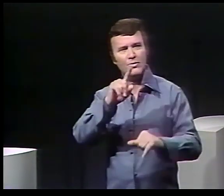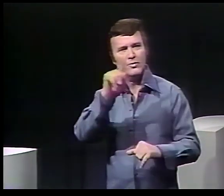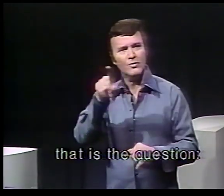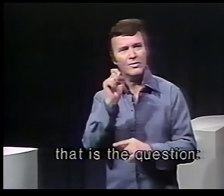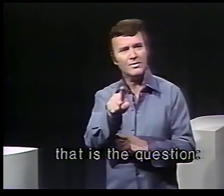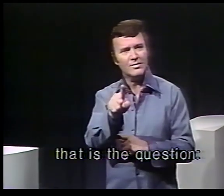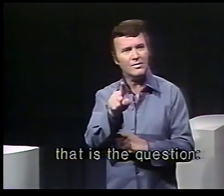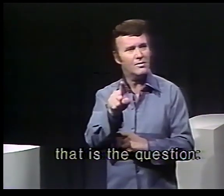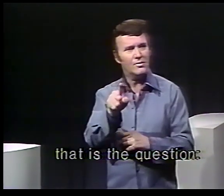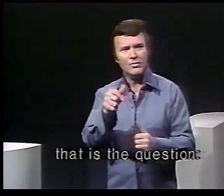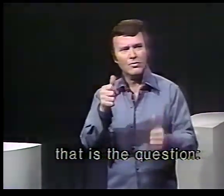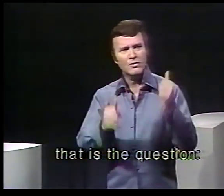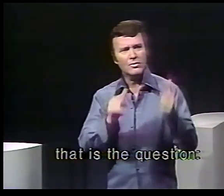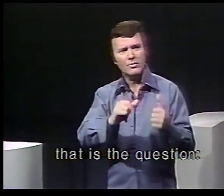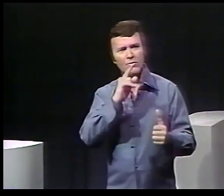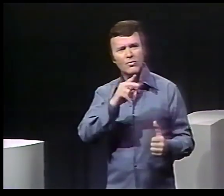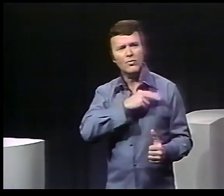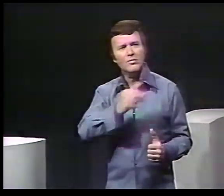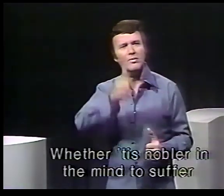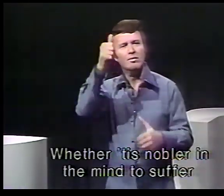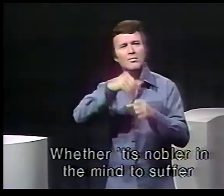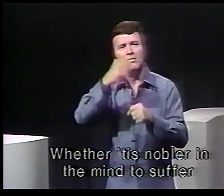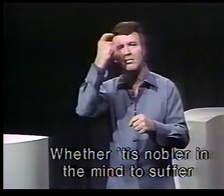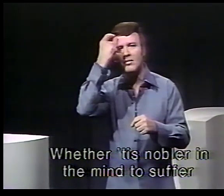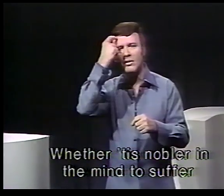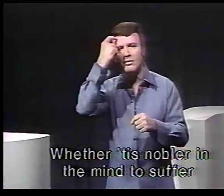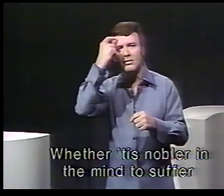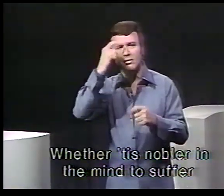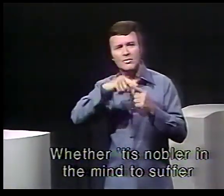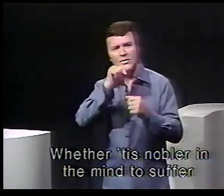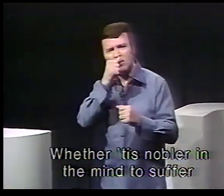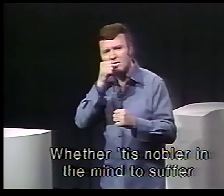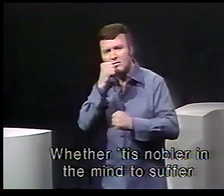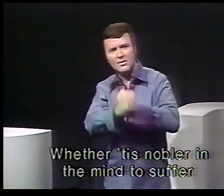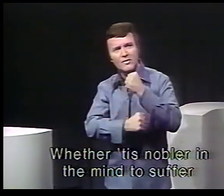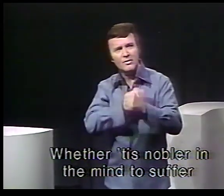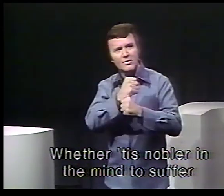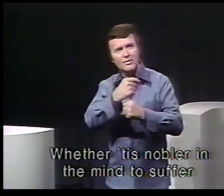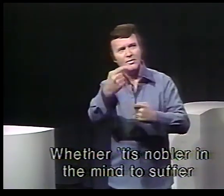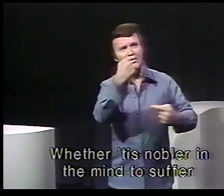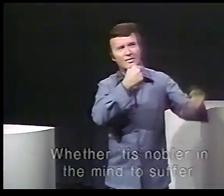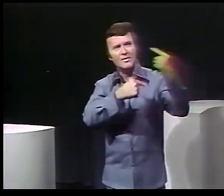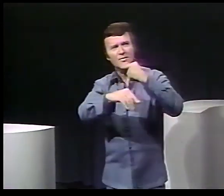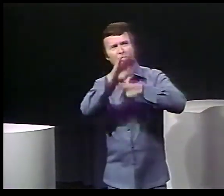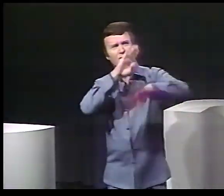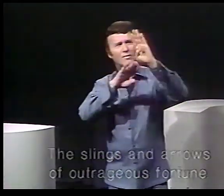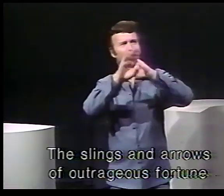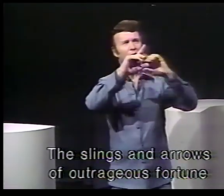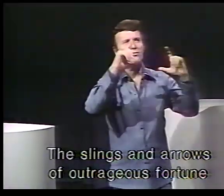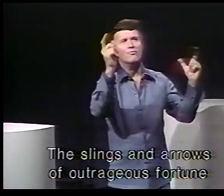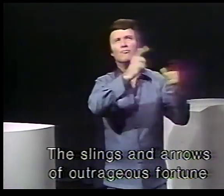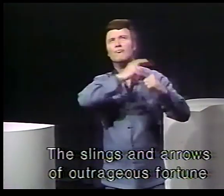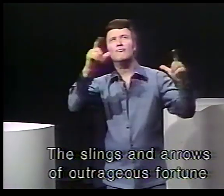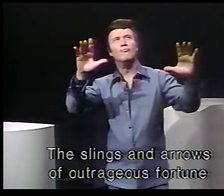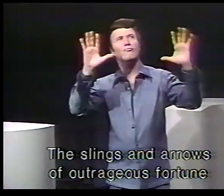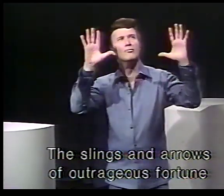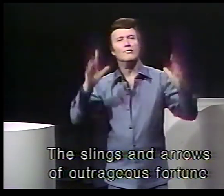That is the question. Whether 'tis nobler in the mind to suffer the slings and arrows